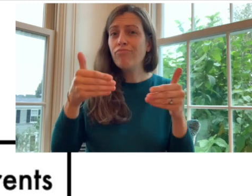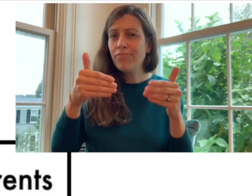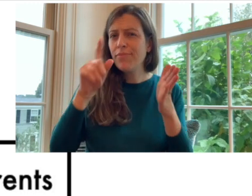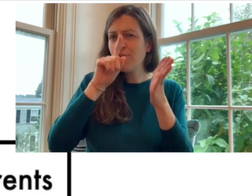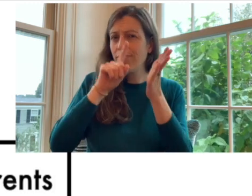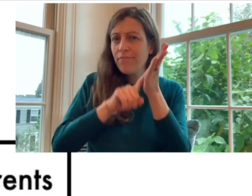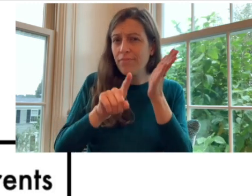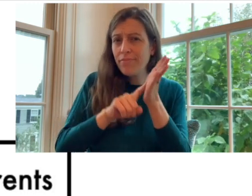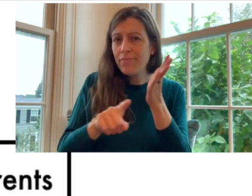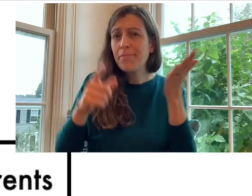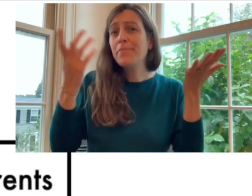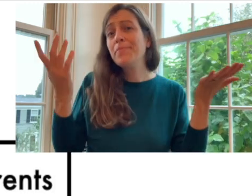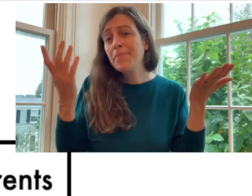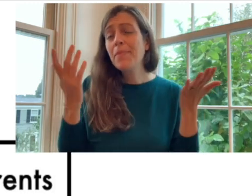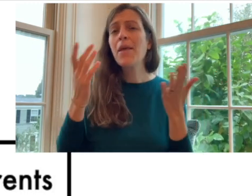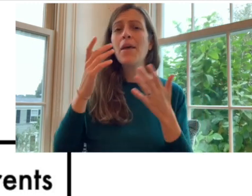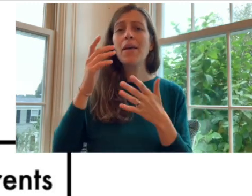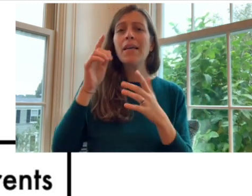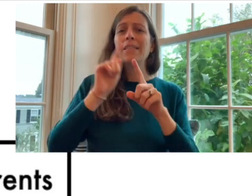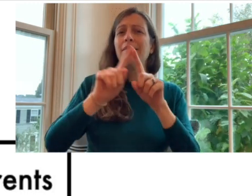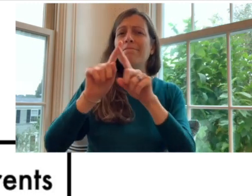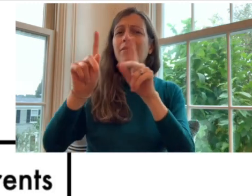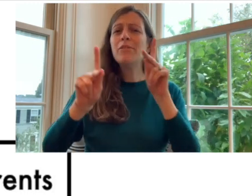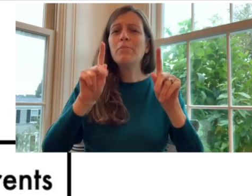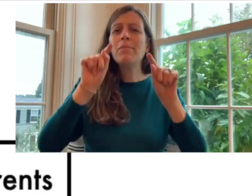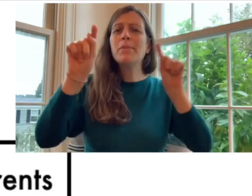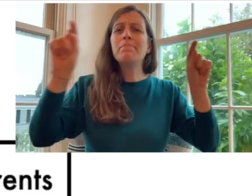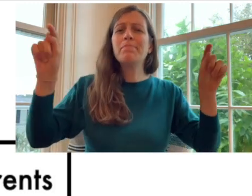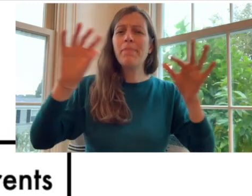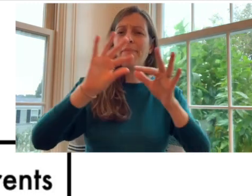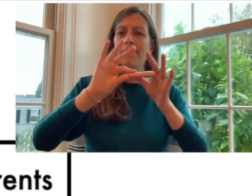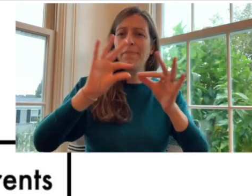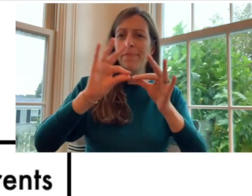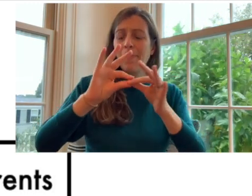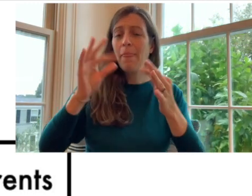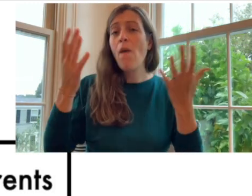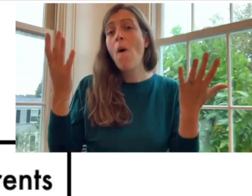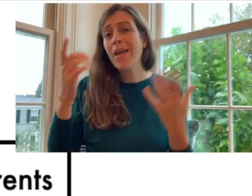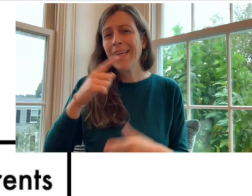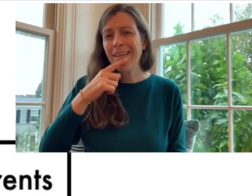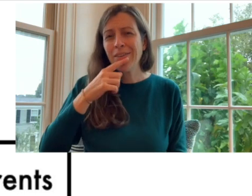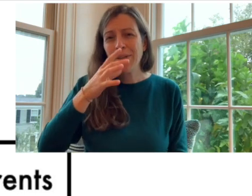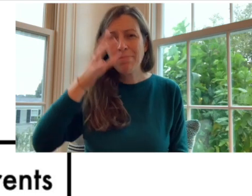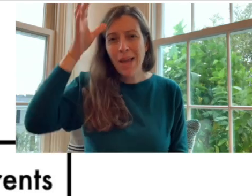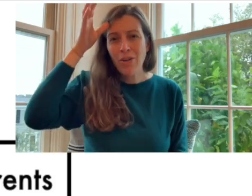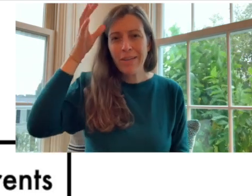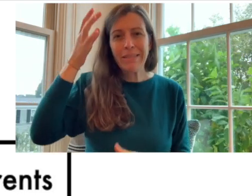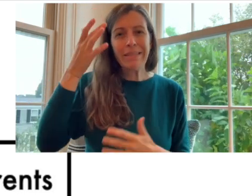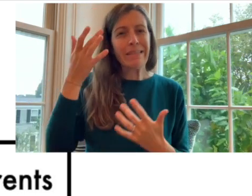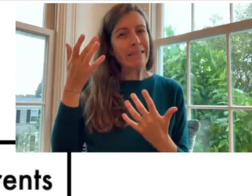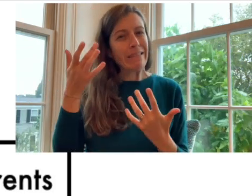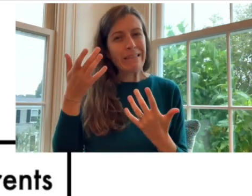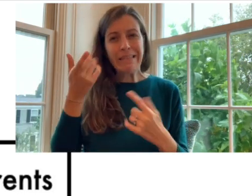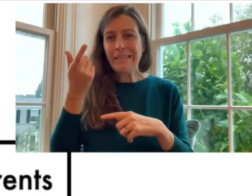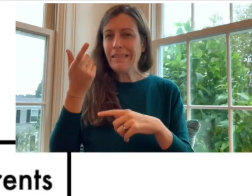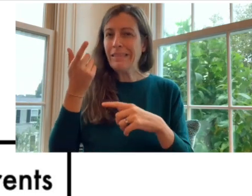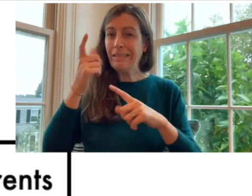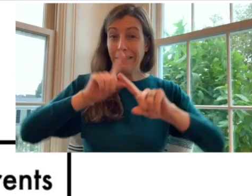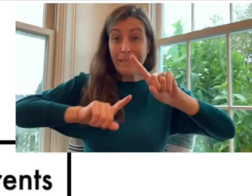The reason we undertook this study is in part because one idea out in the field is